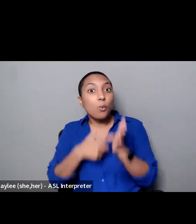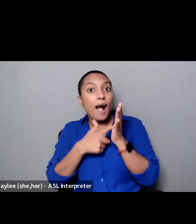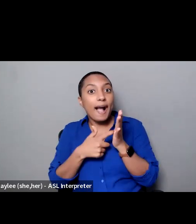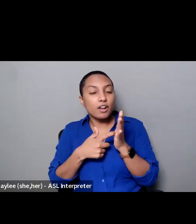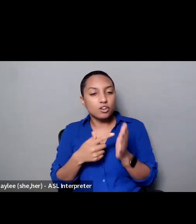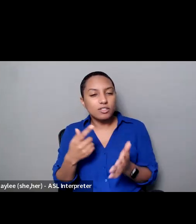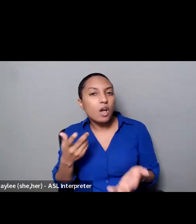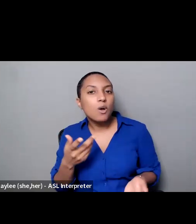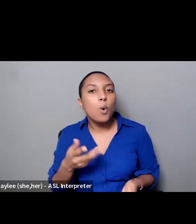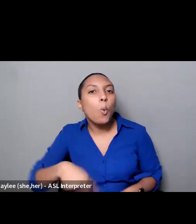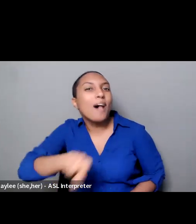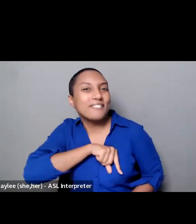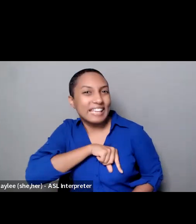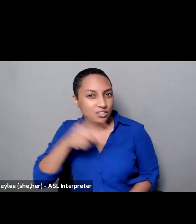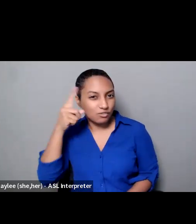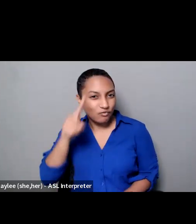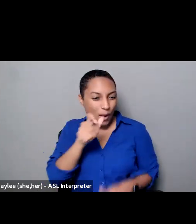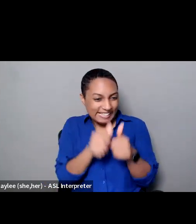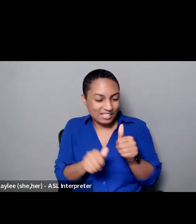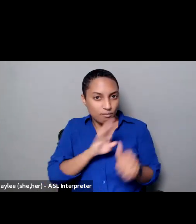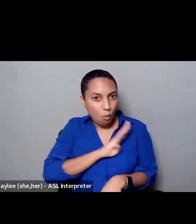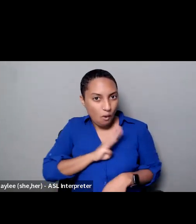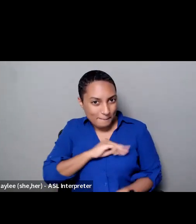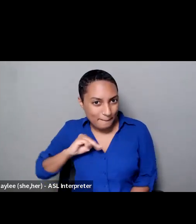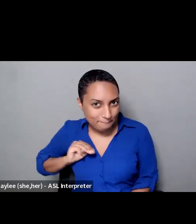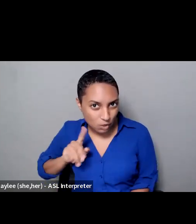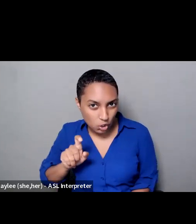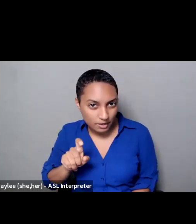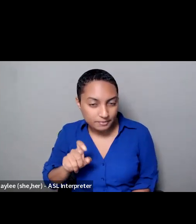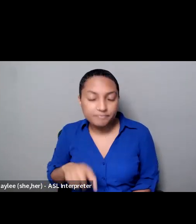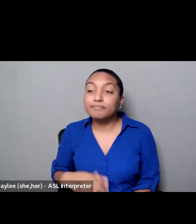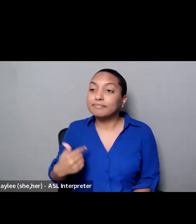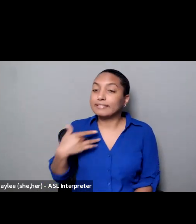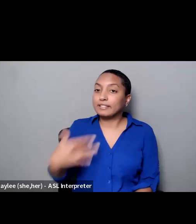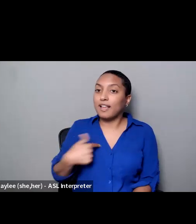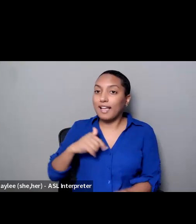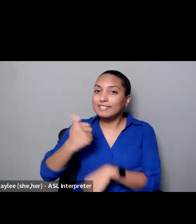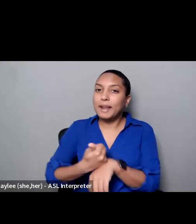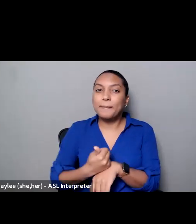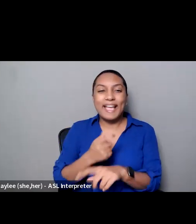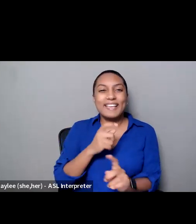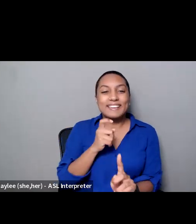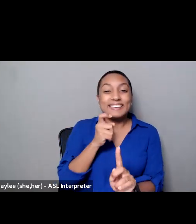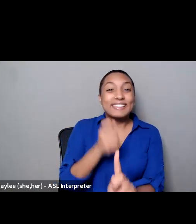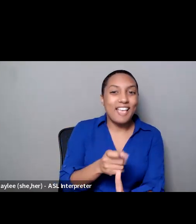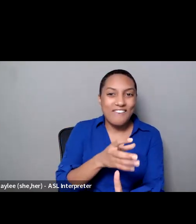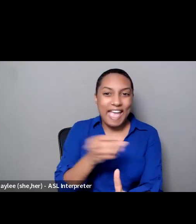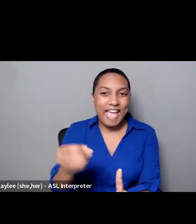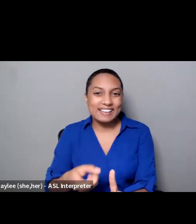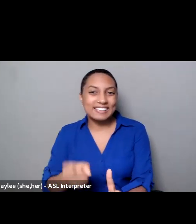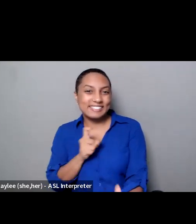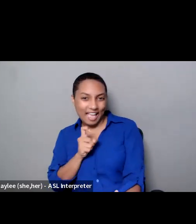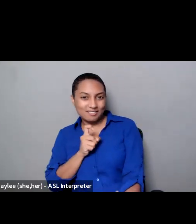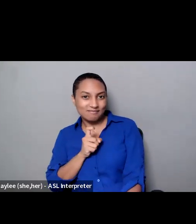a give and get policy that may be really exclusive